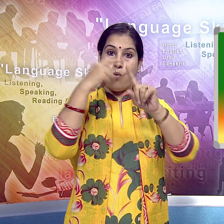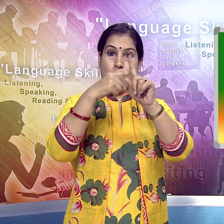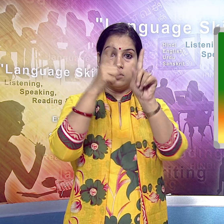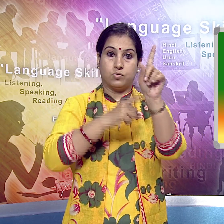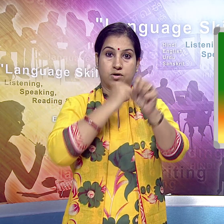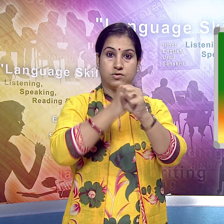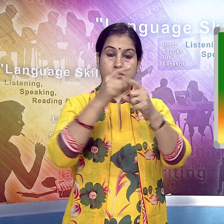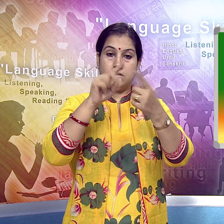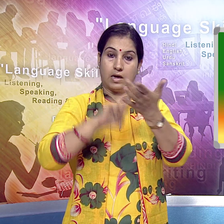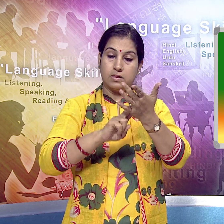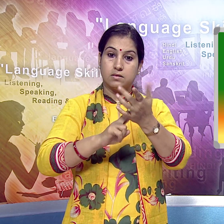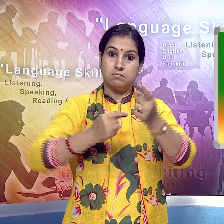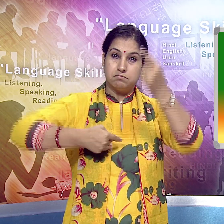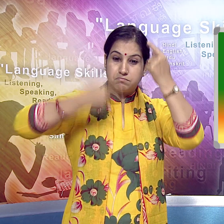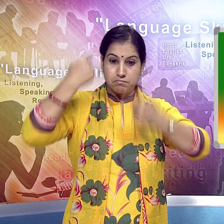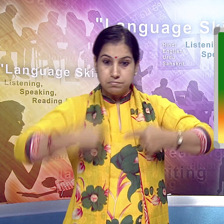to each cell of the body,